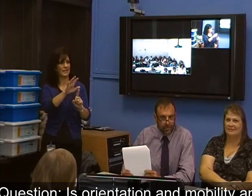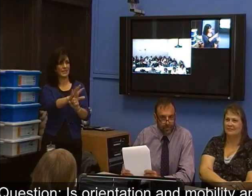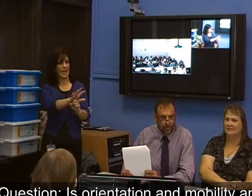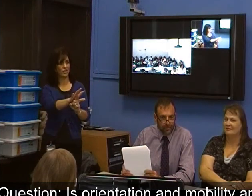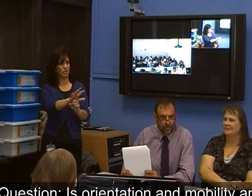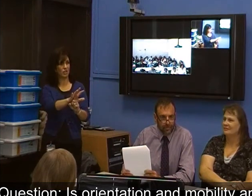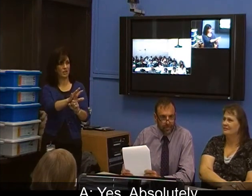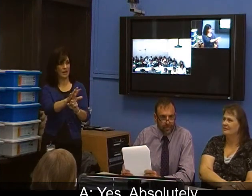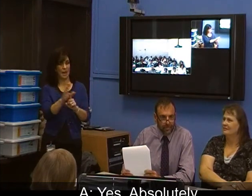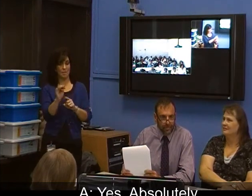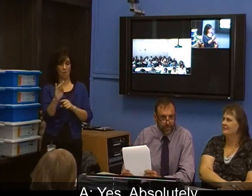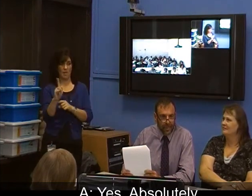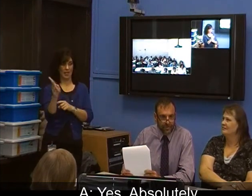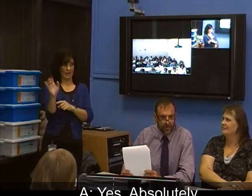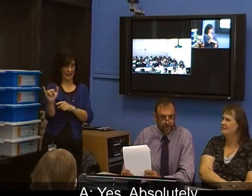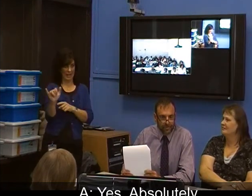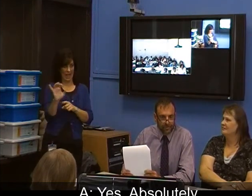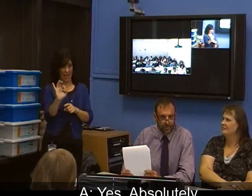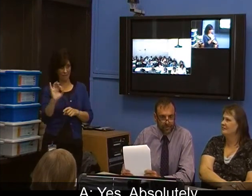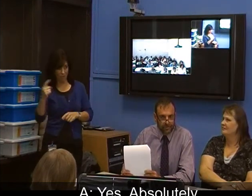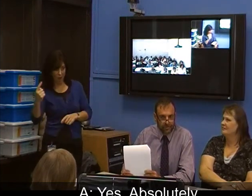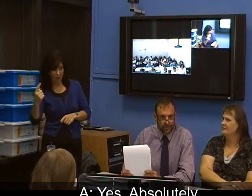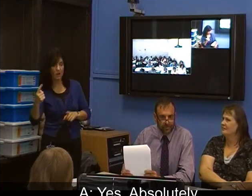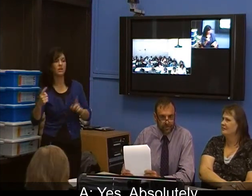an F1? Yes.